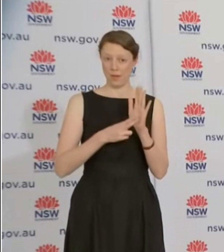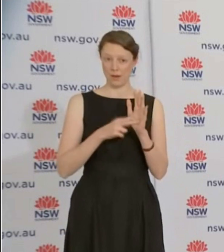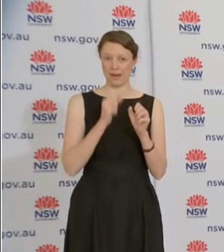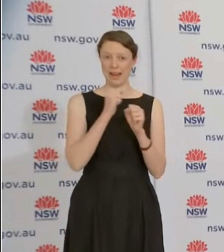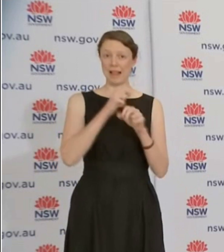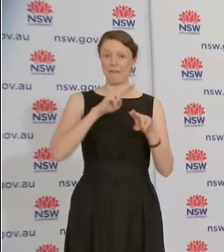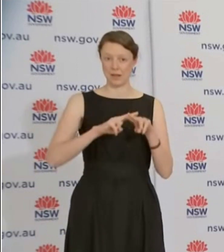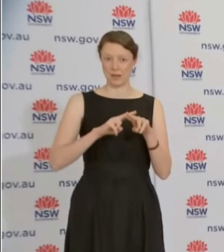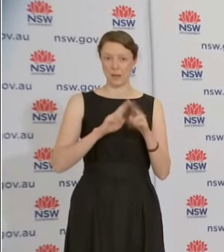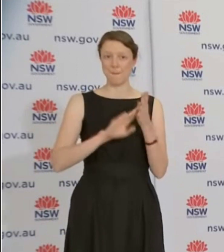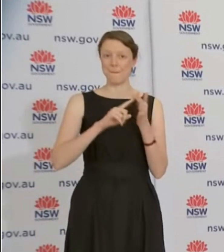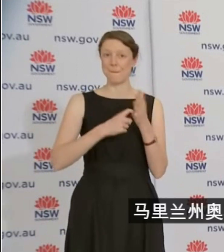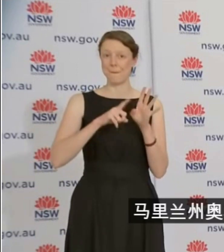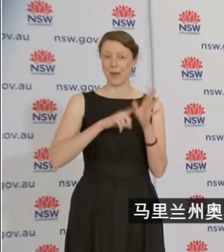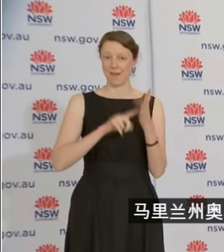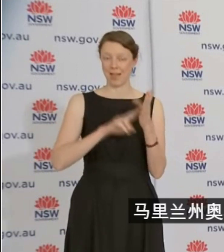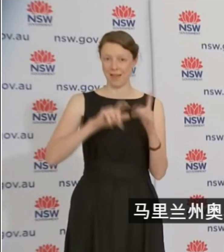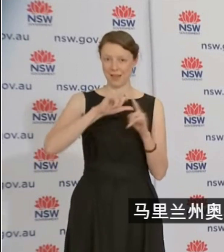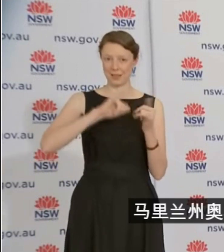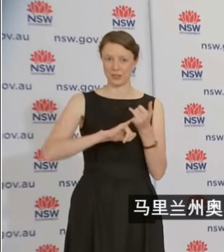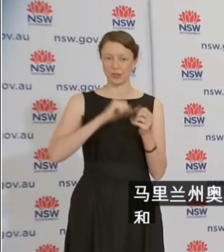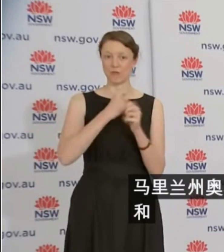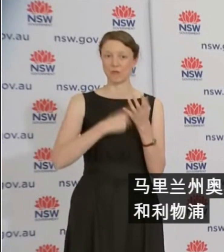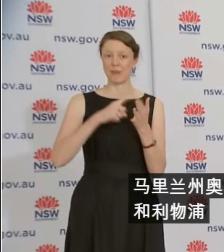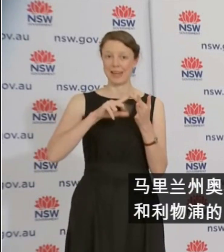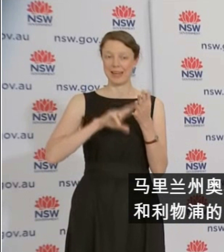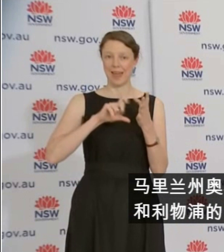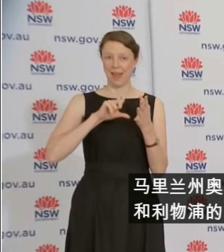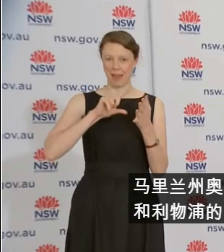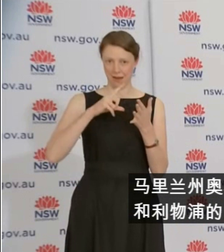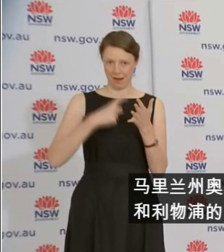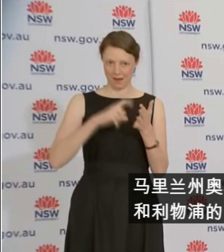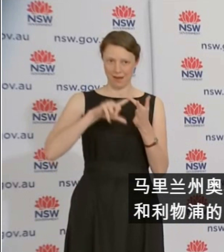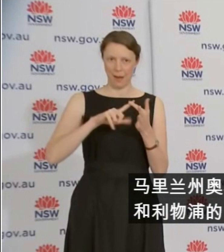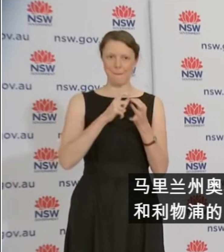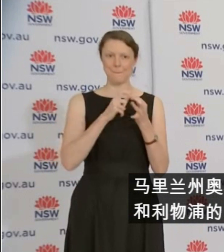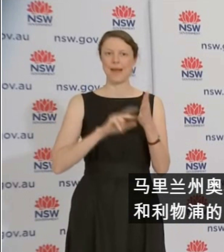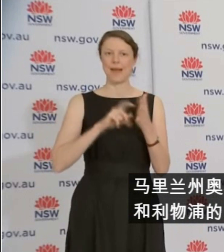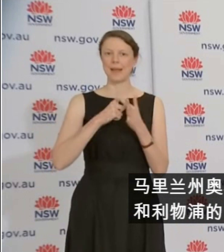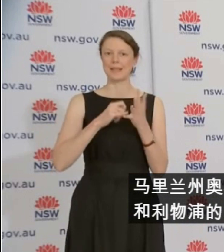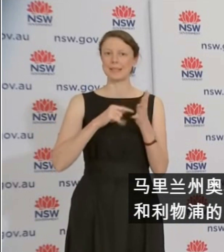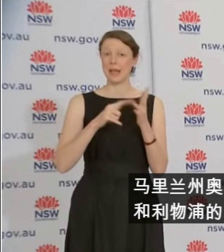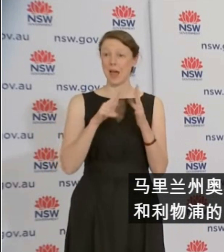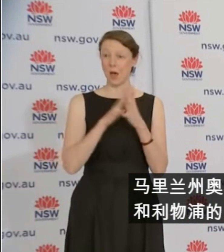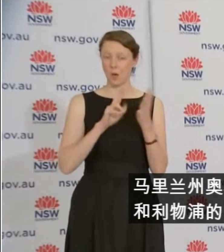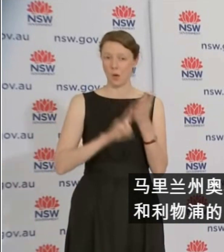Guildford, Marylands, Greenacre, Bankstown and Liverpool. Thank you.